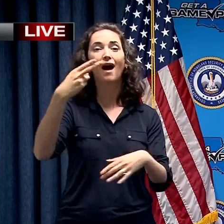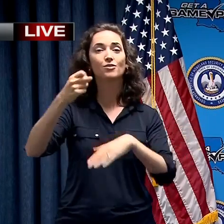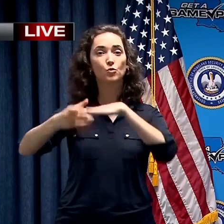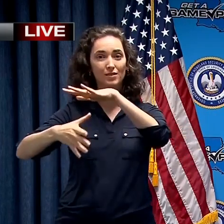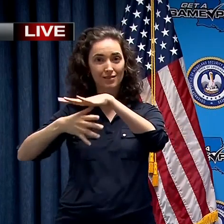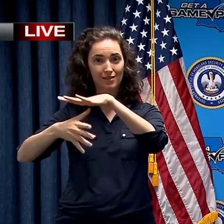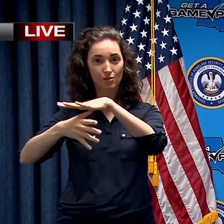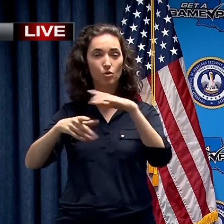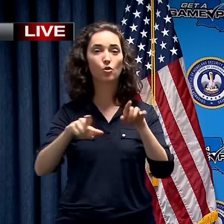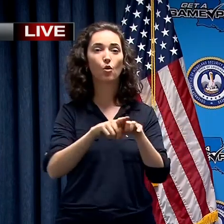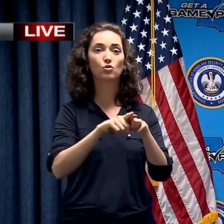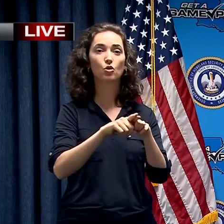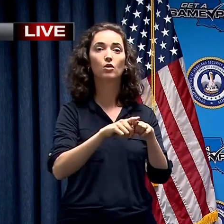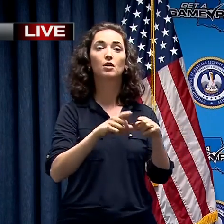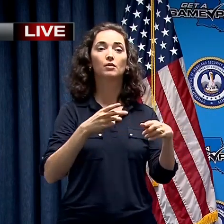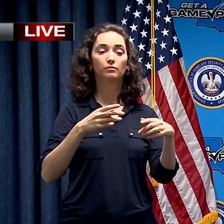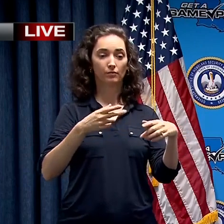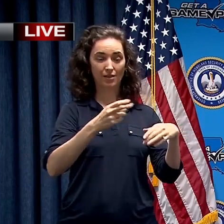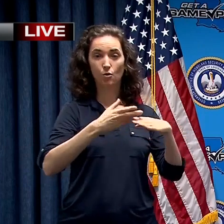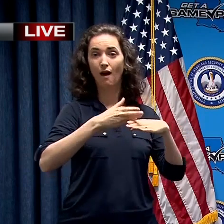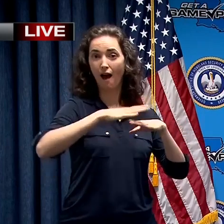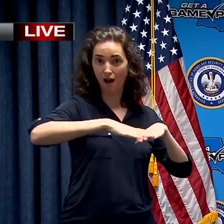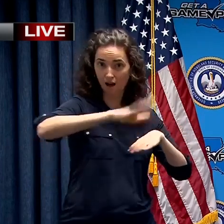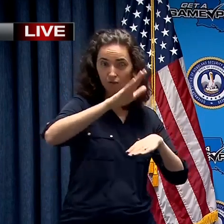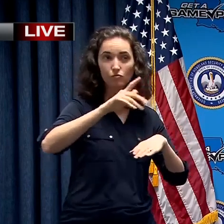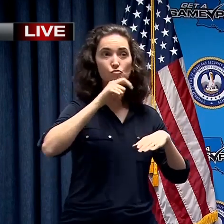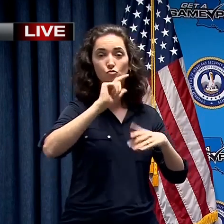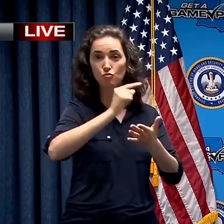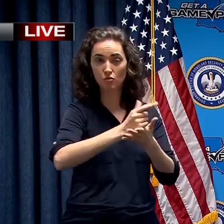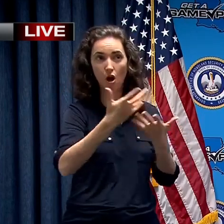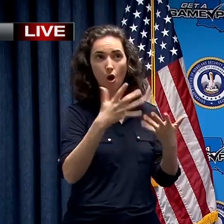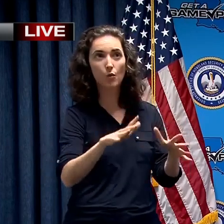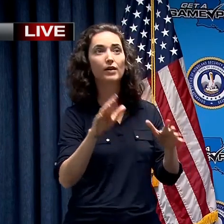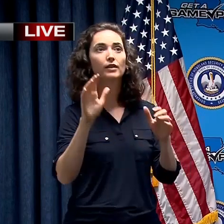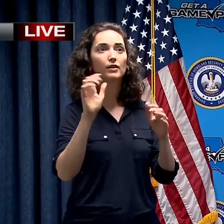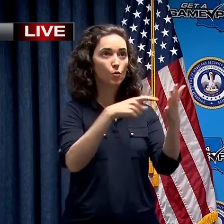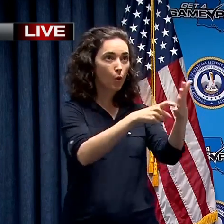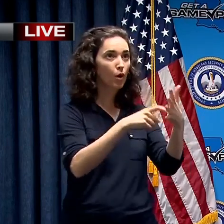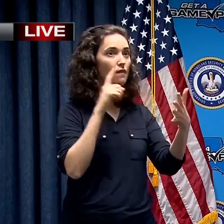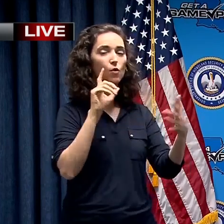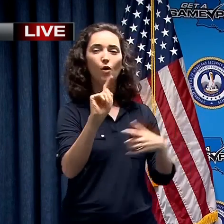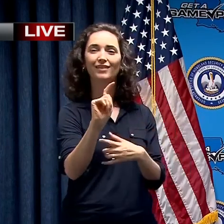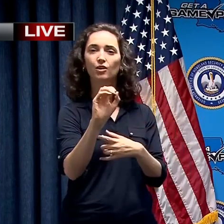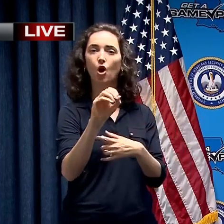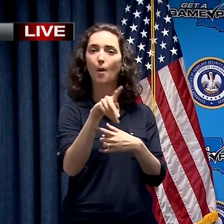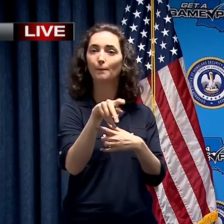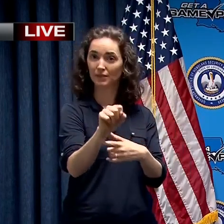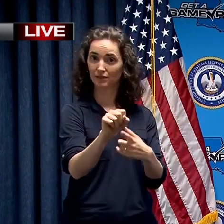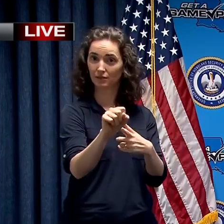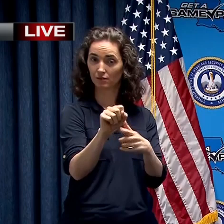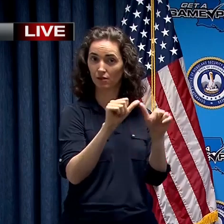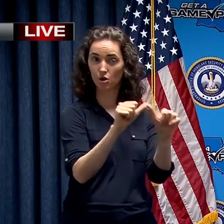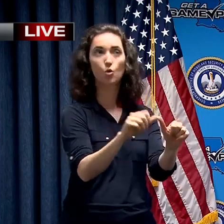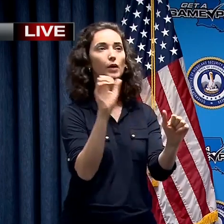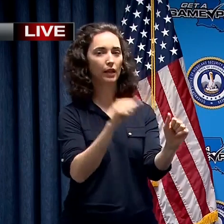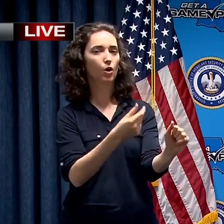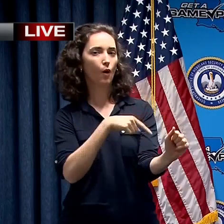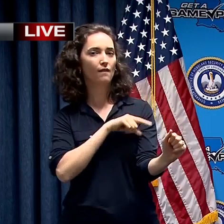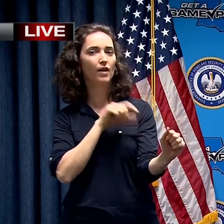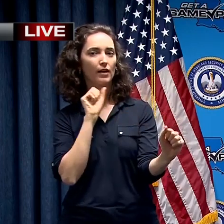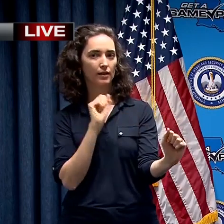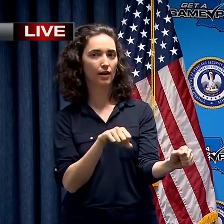meet the requirements to be eligible for TOPS, or to be eligible for the continuation of TOPS, whichever the